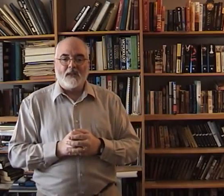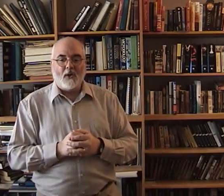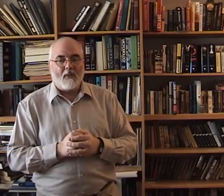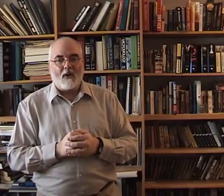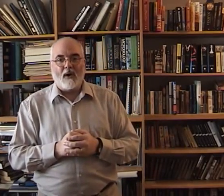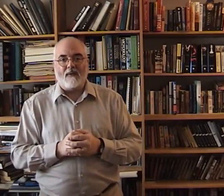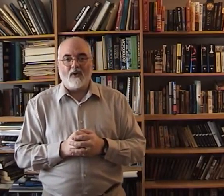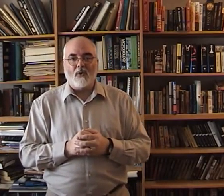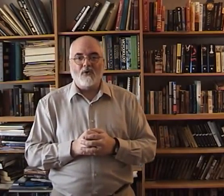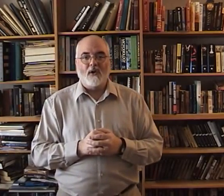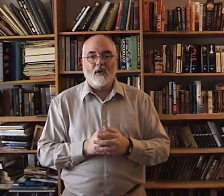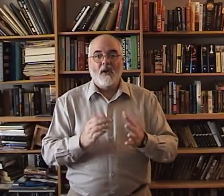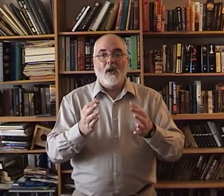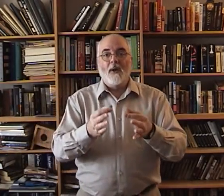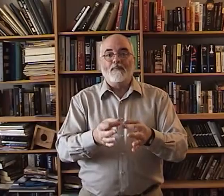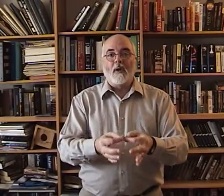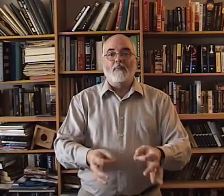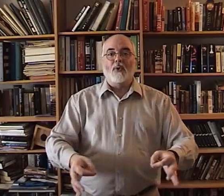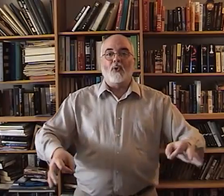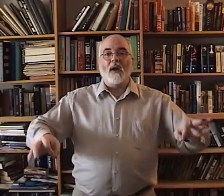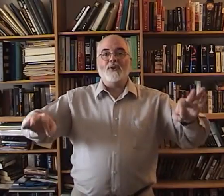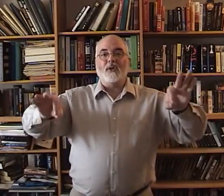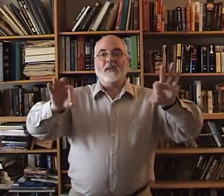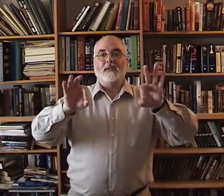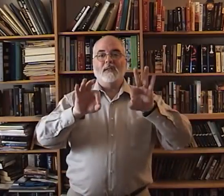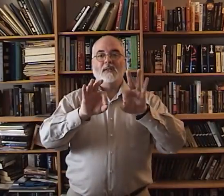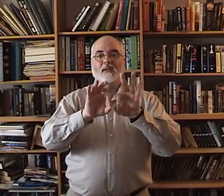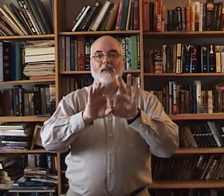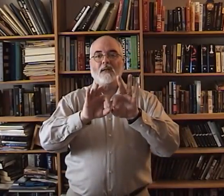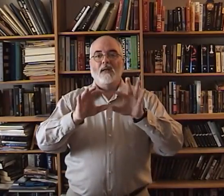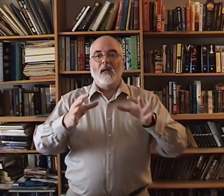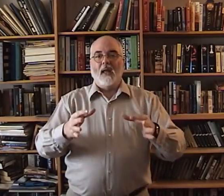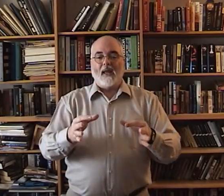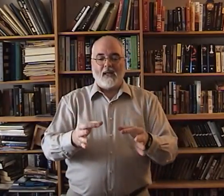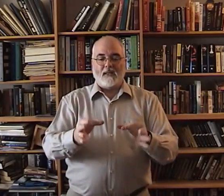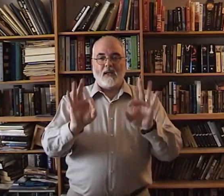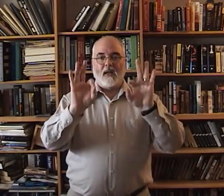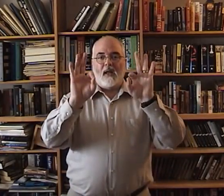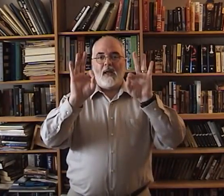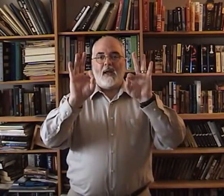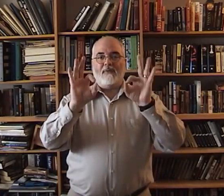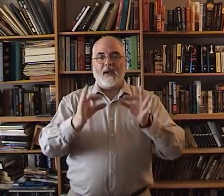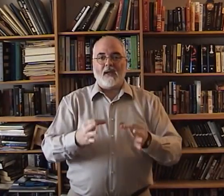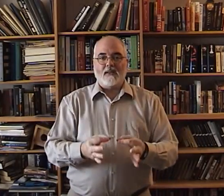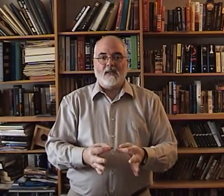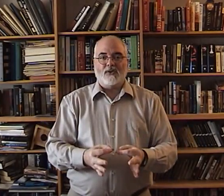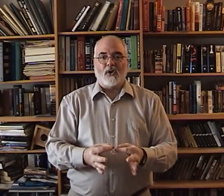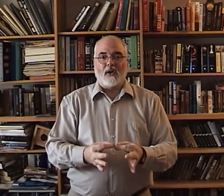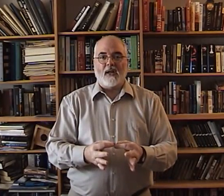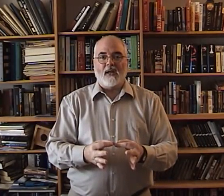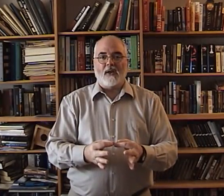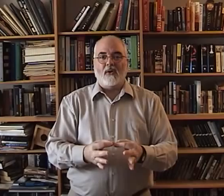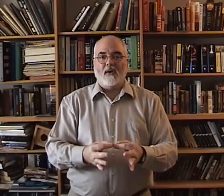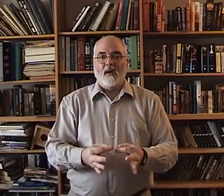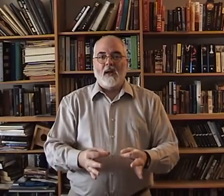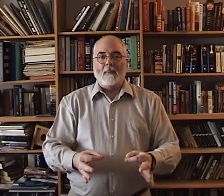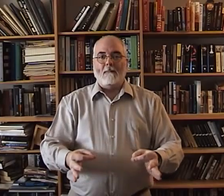still my refuge, precious. It's F hands starting here,